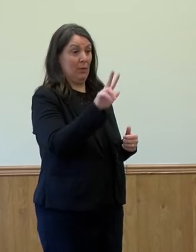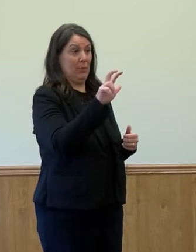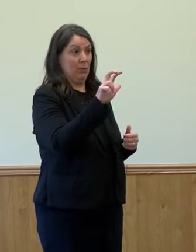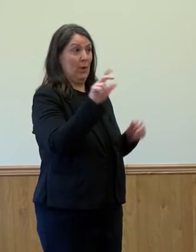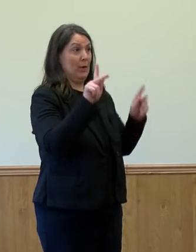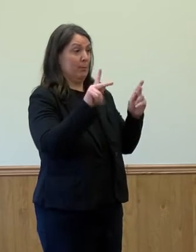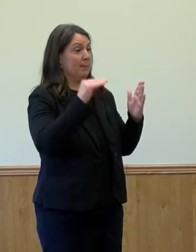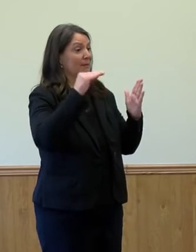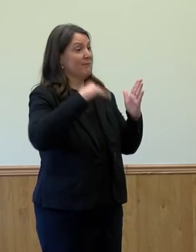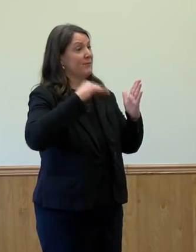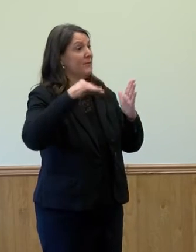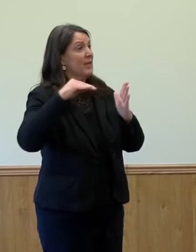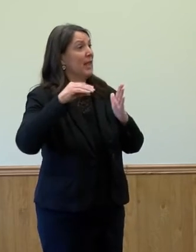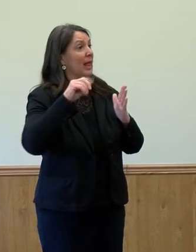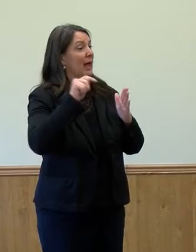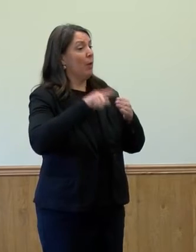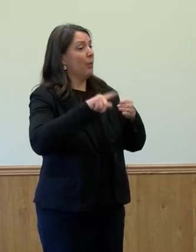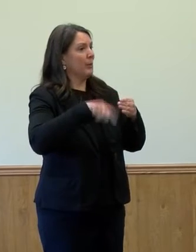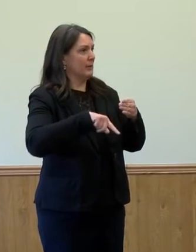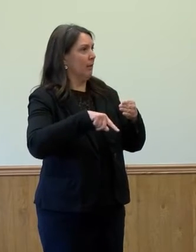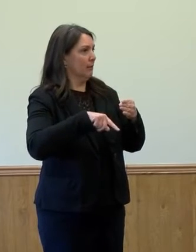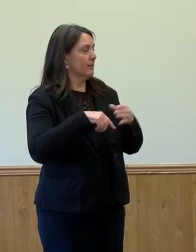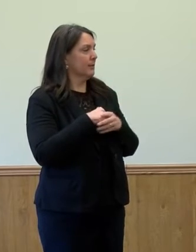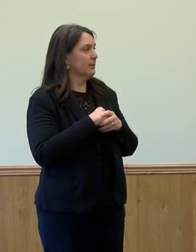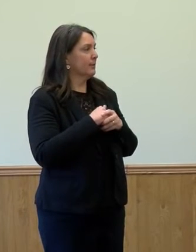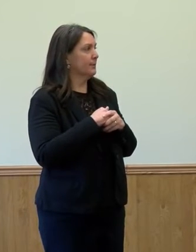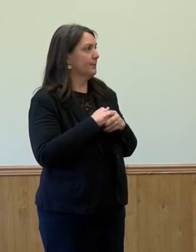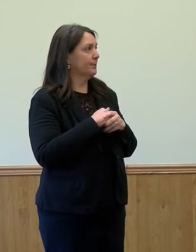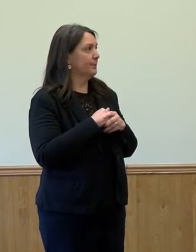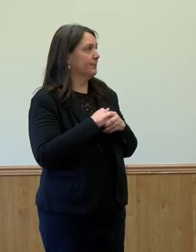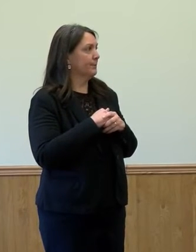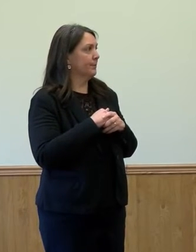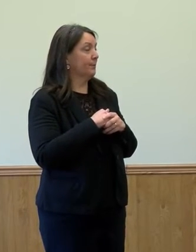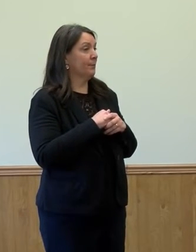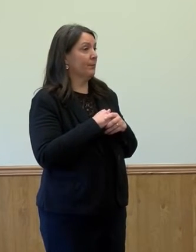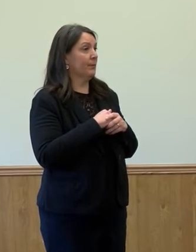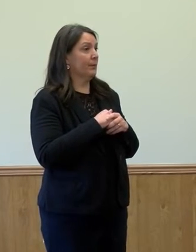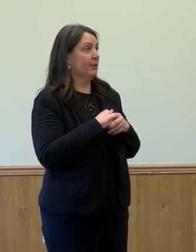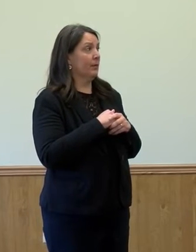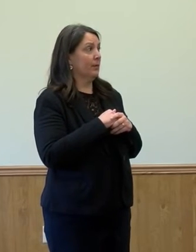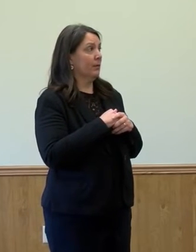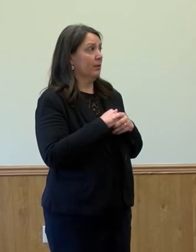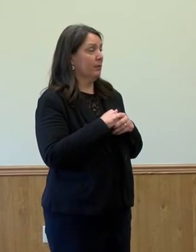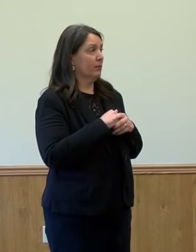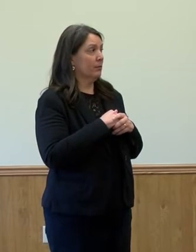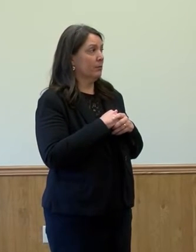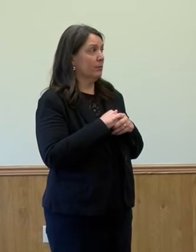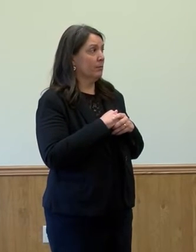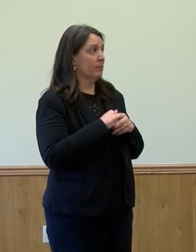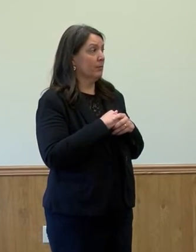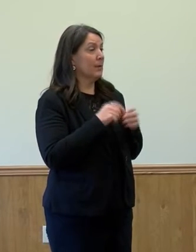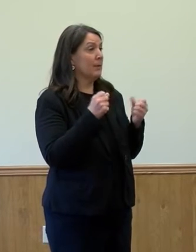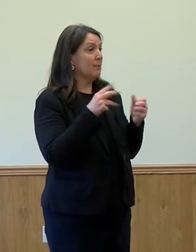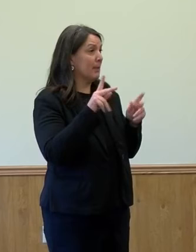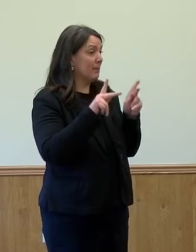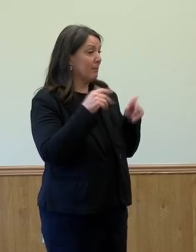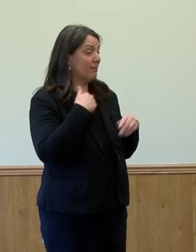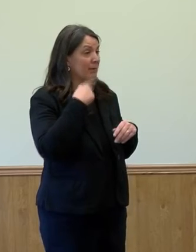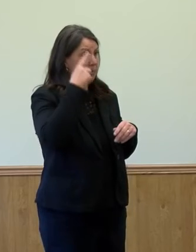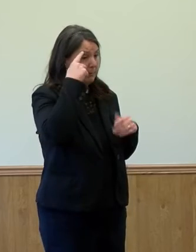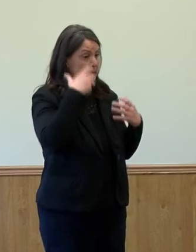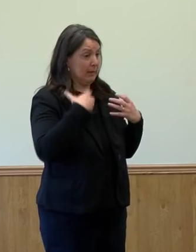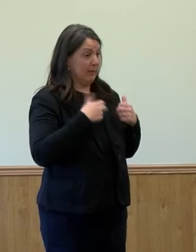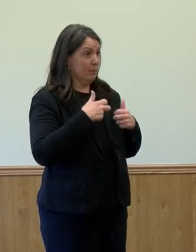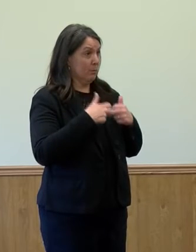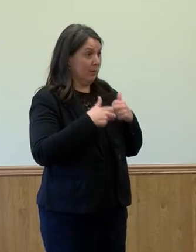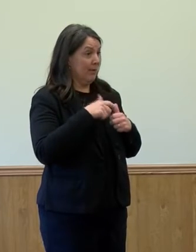the survey. I'd like to share a few of the results. 24% of people with a diagnosed mental health disorder were concerned,